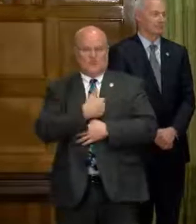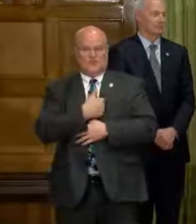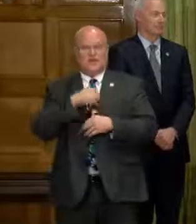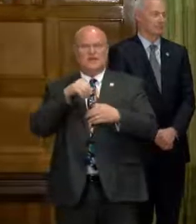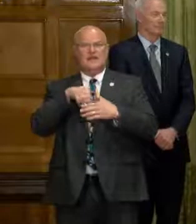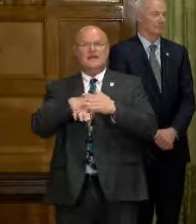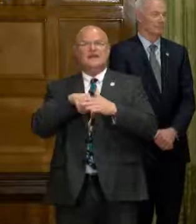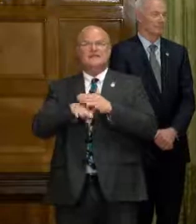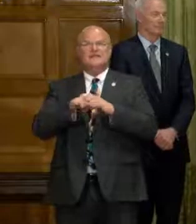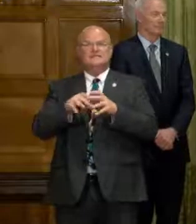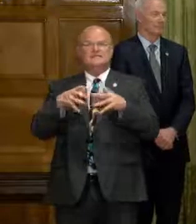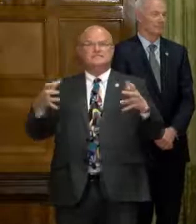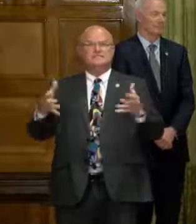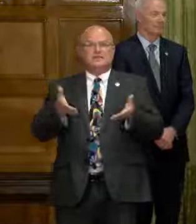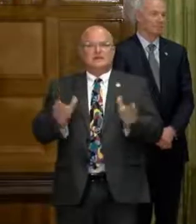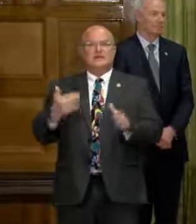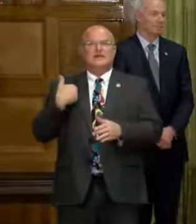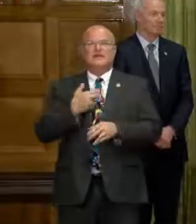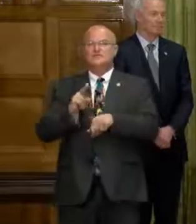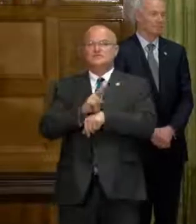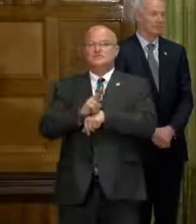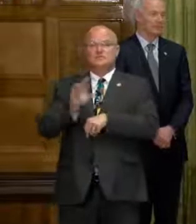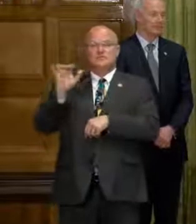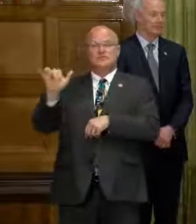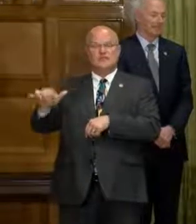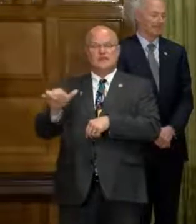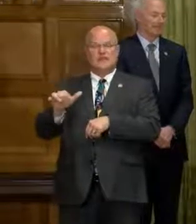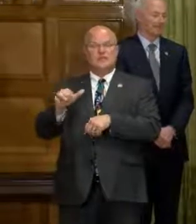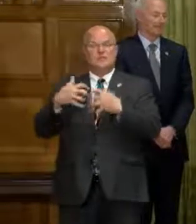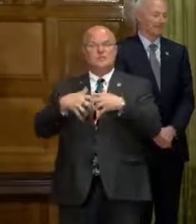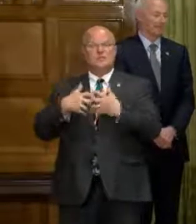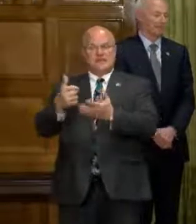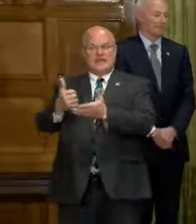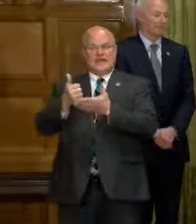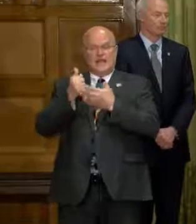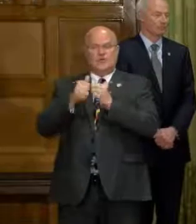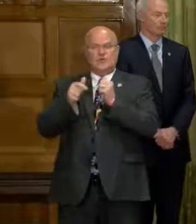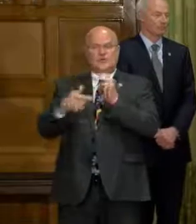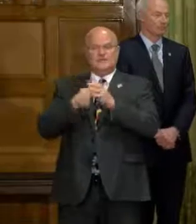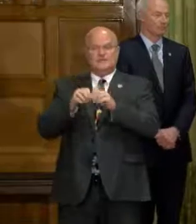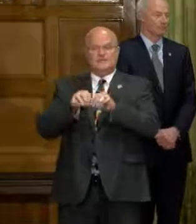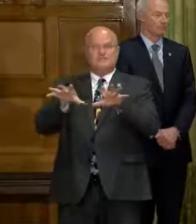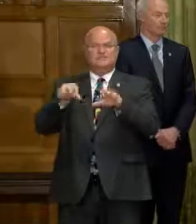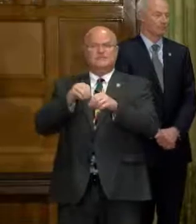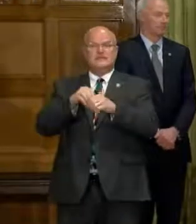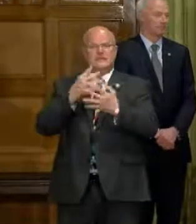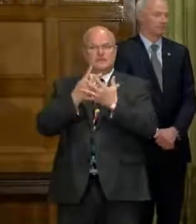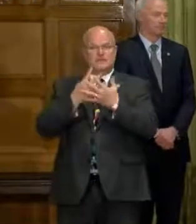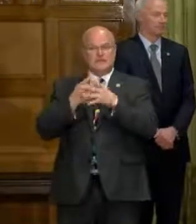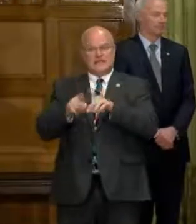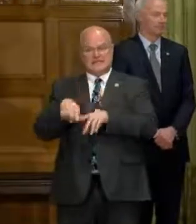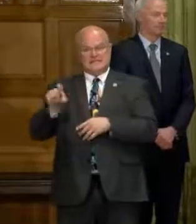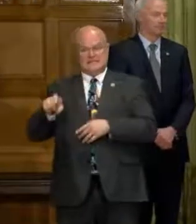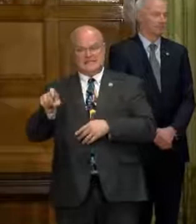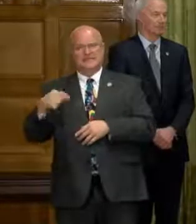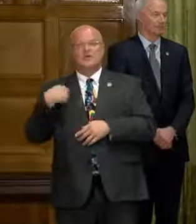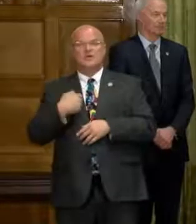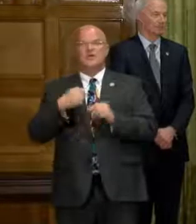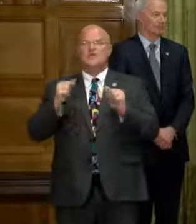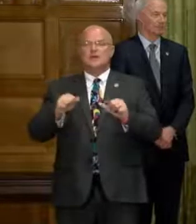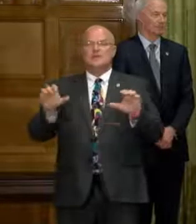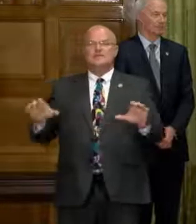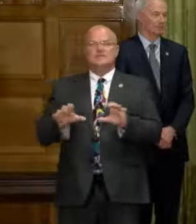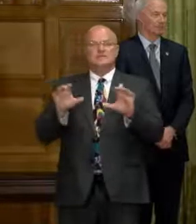excess capacity. They've allowed us to use that to help specifically with this outbreak, but as needed. And so we've been